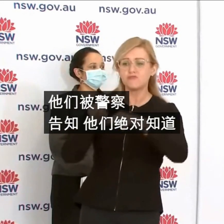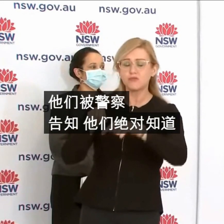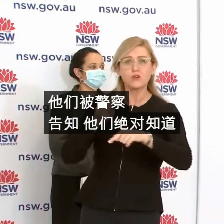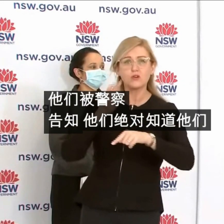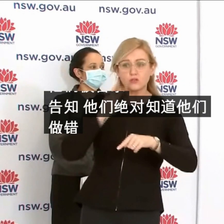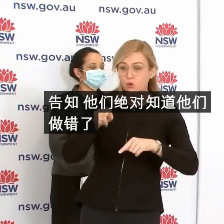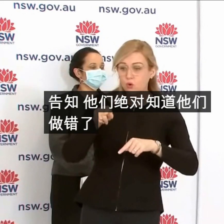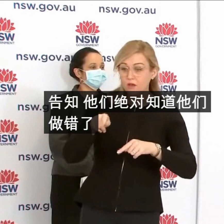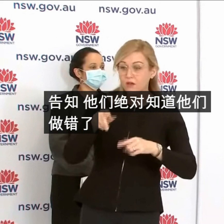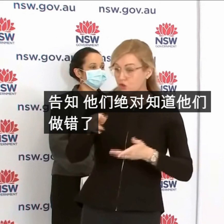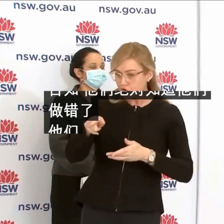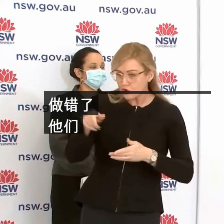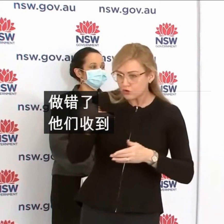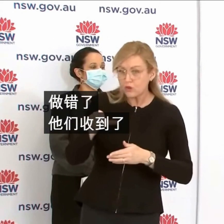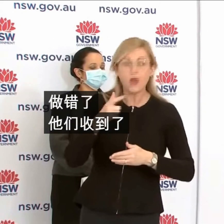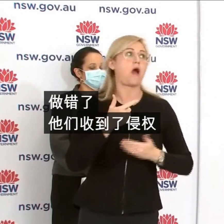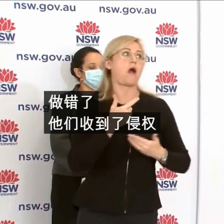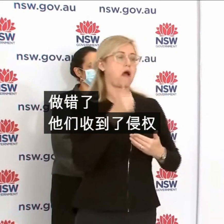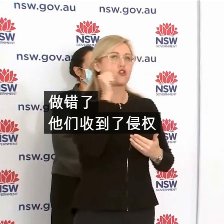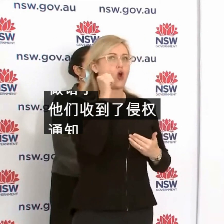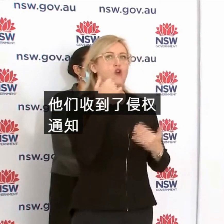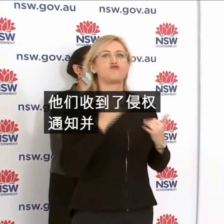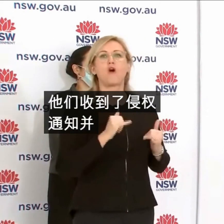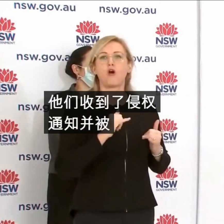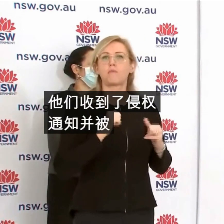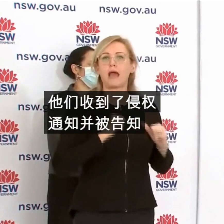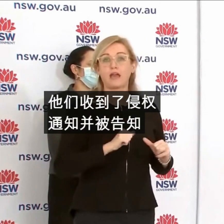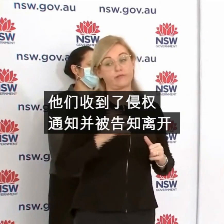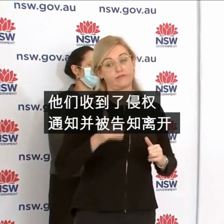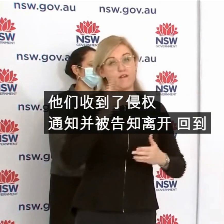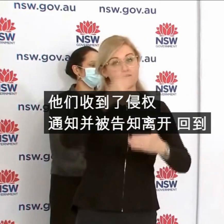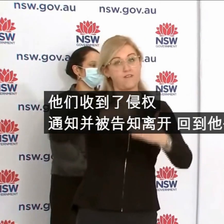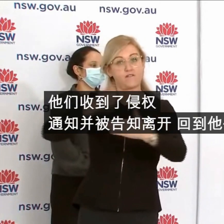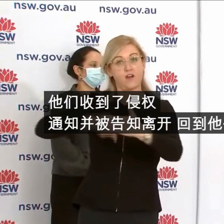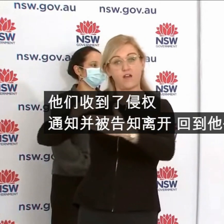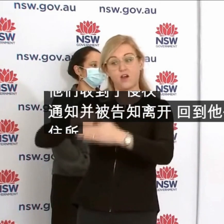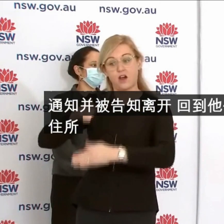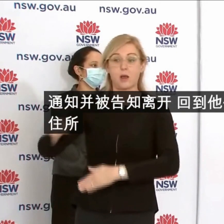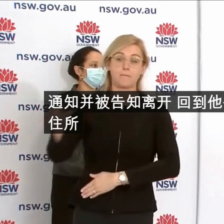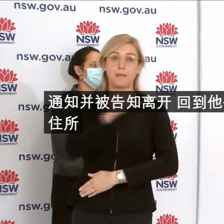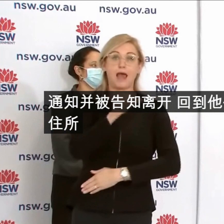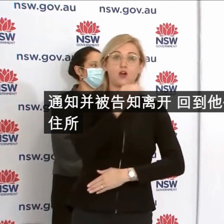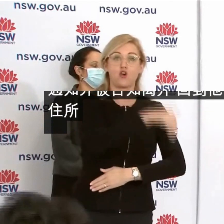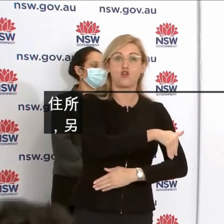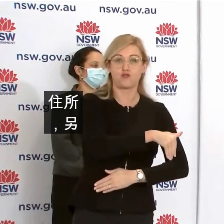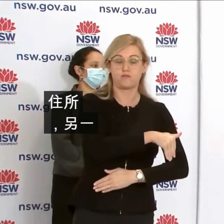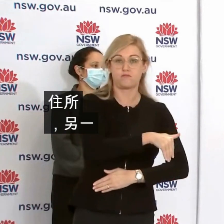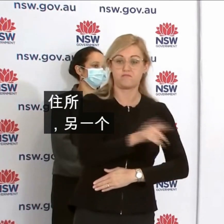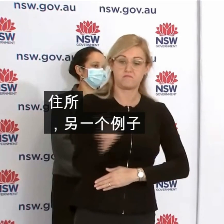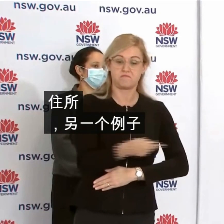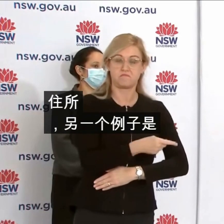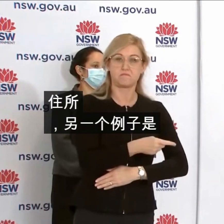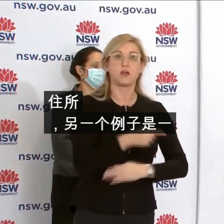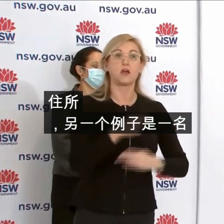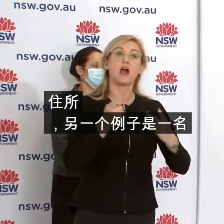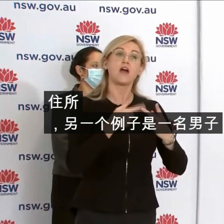knew that they were doing the wrong thing. They were issued with infringement notices and told to go back to their residence. And another